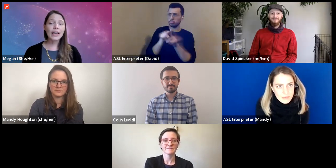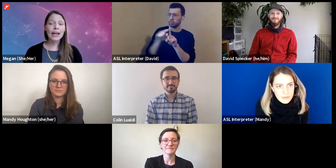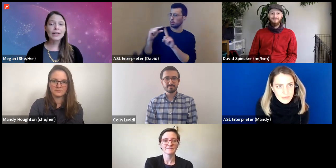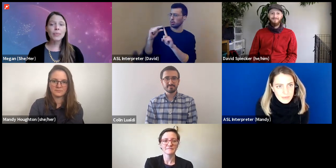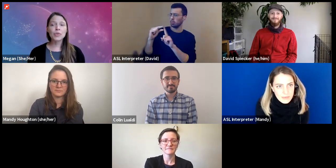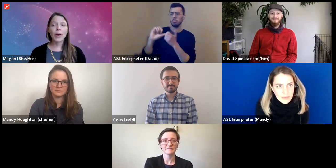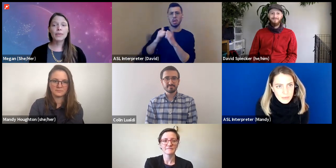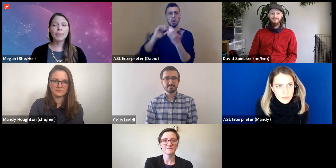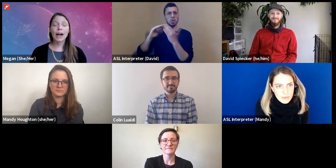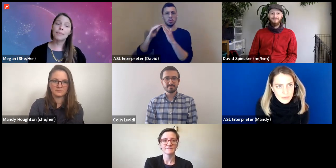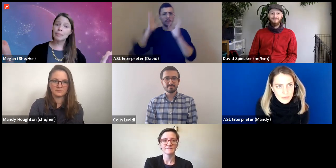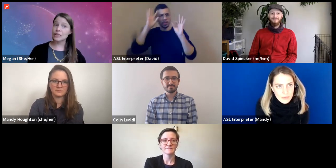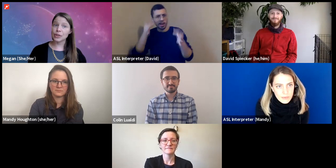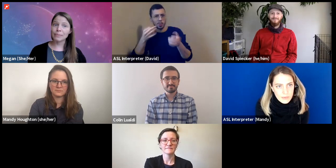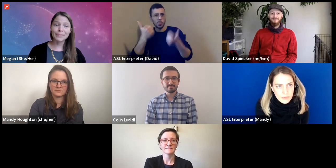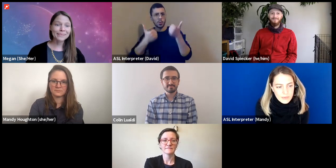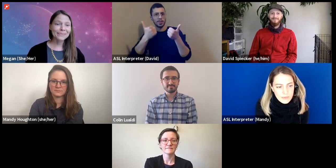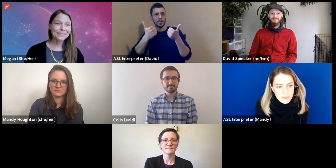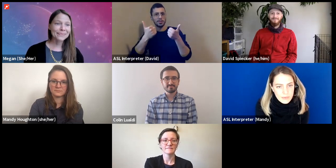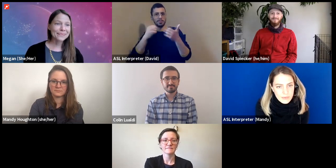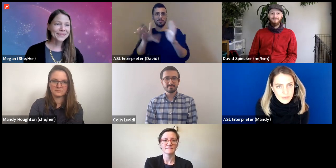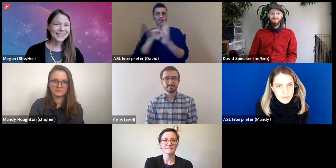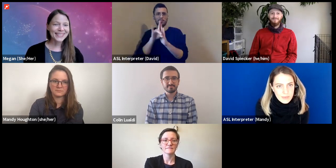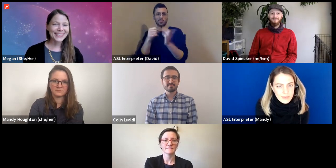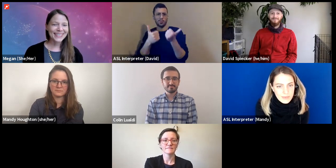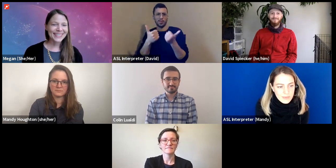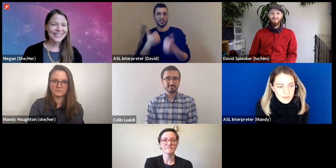community decide which one becomes mainstream?